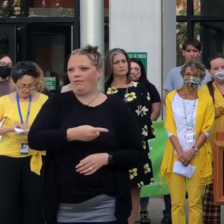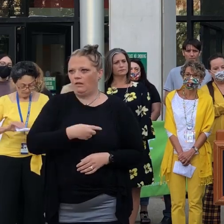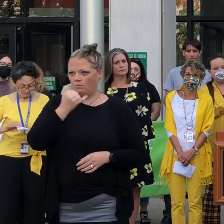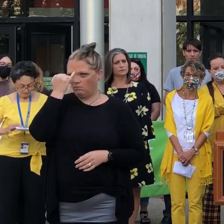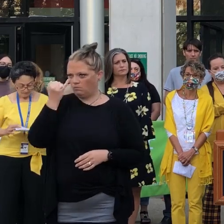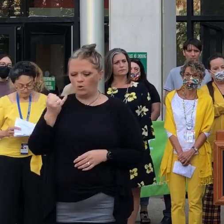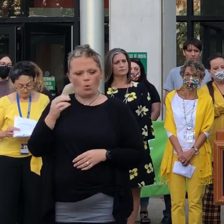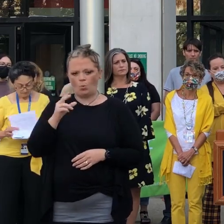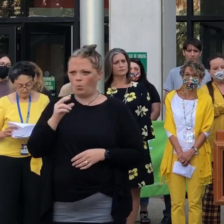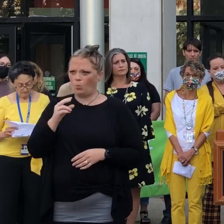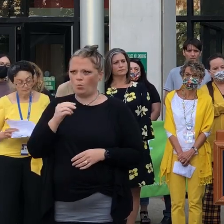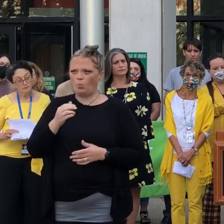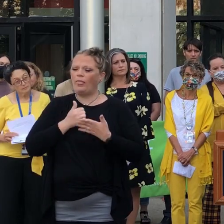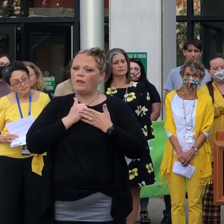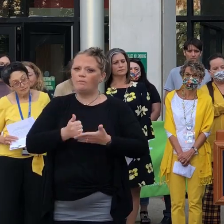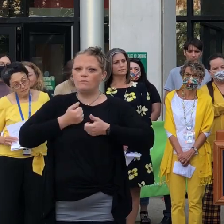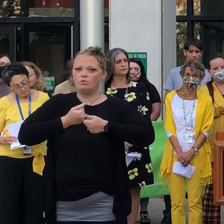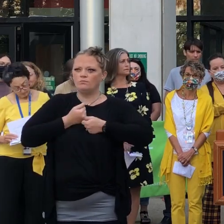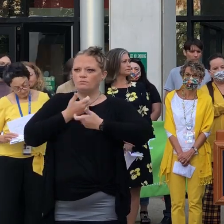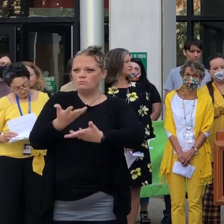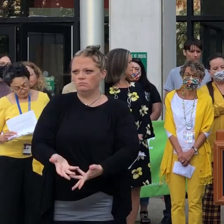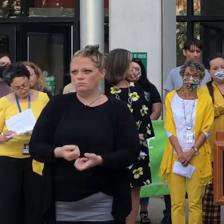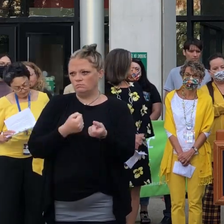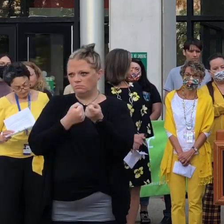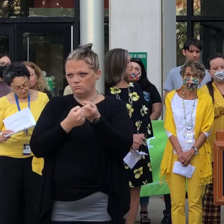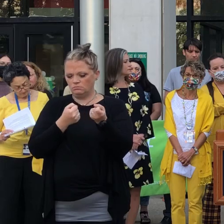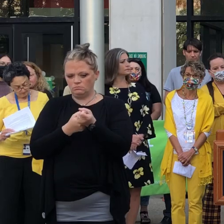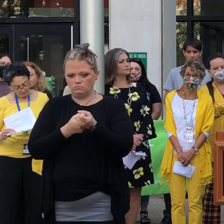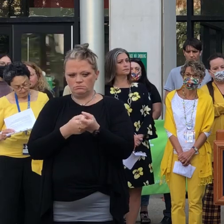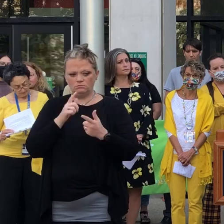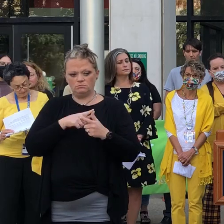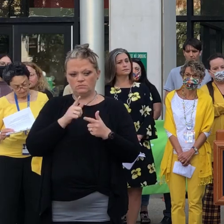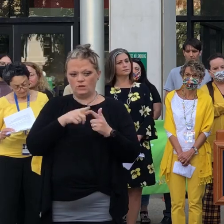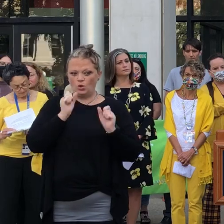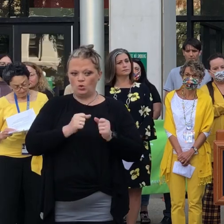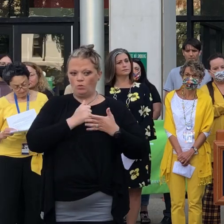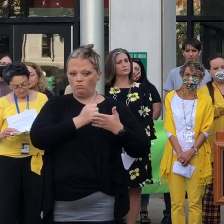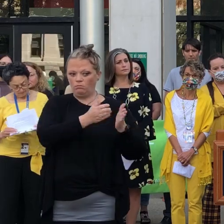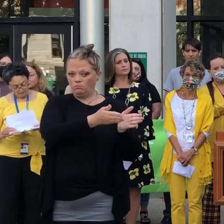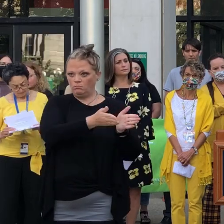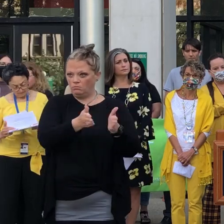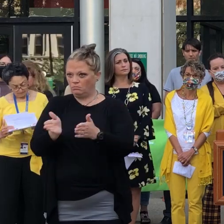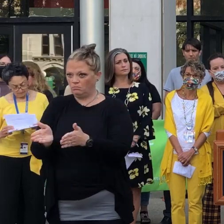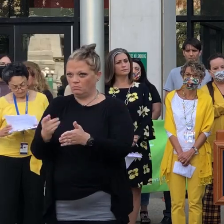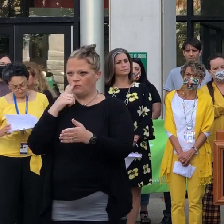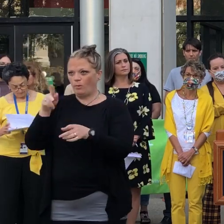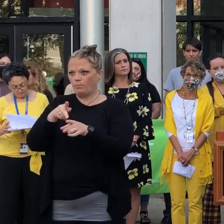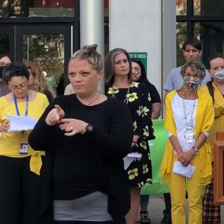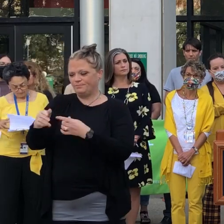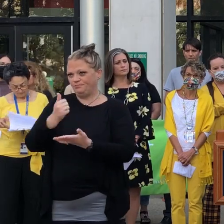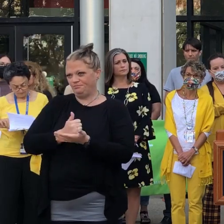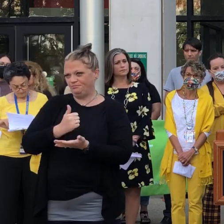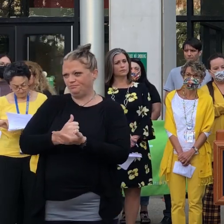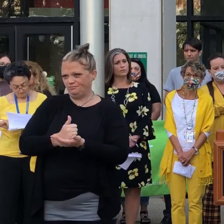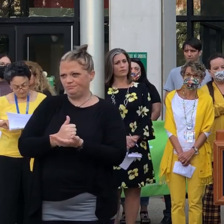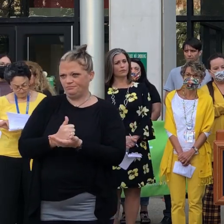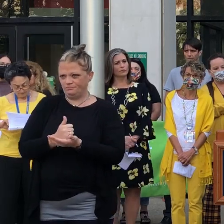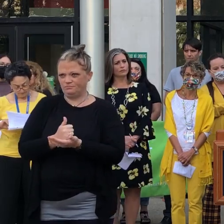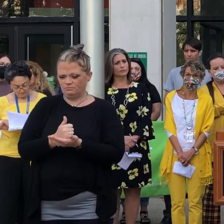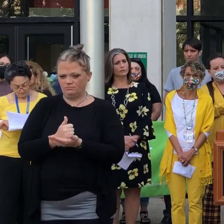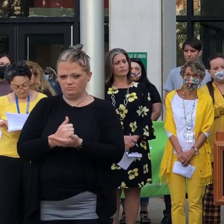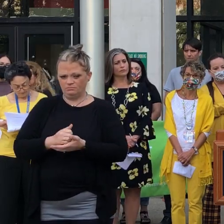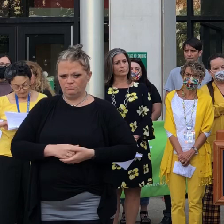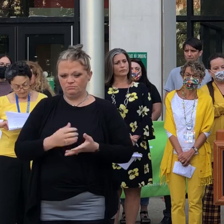source of relief and support, and then help direct them to where they can get some professional help